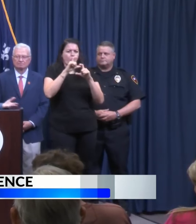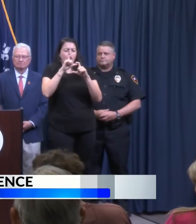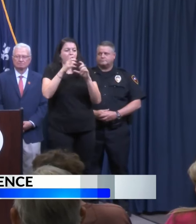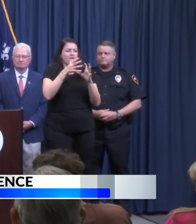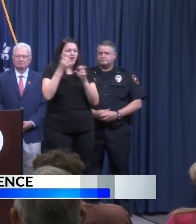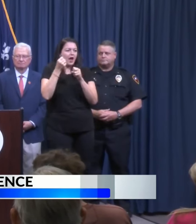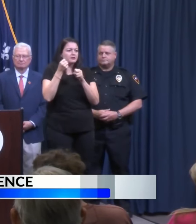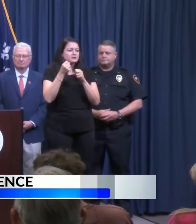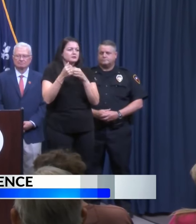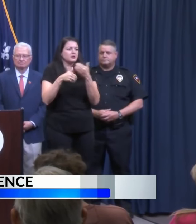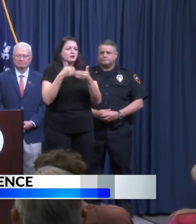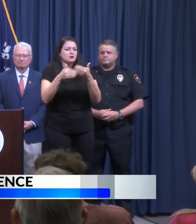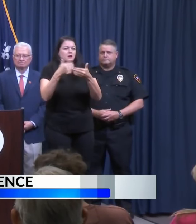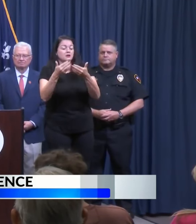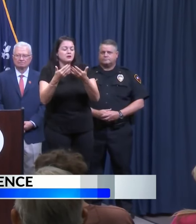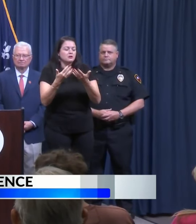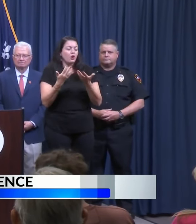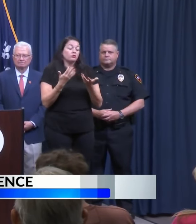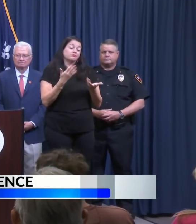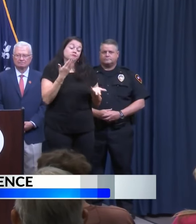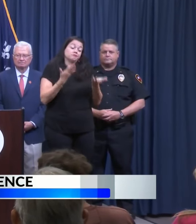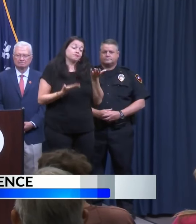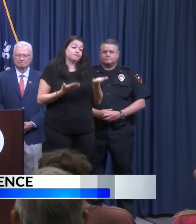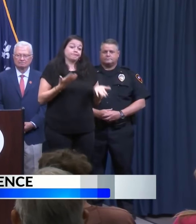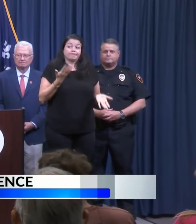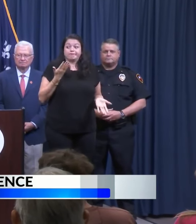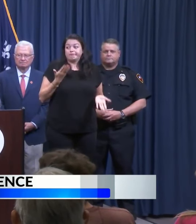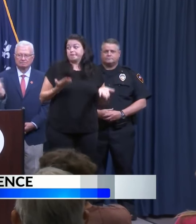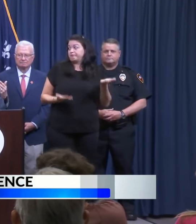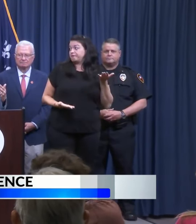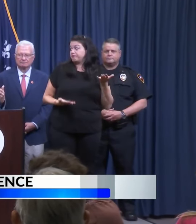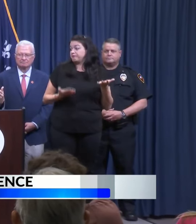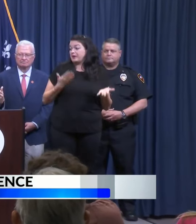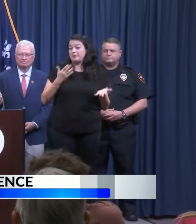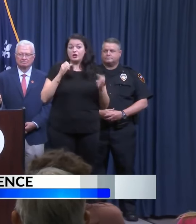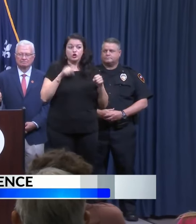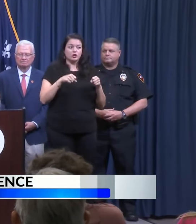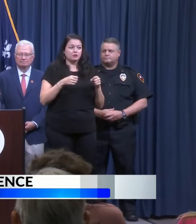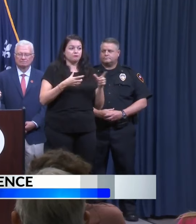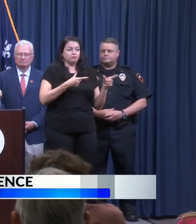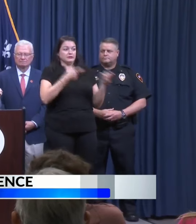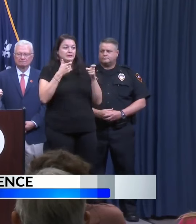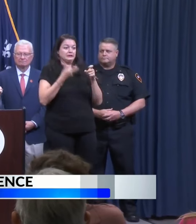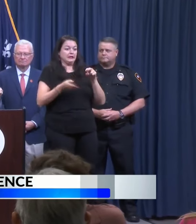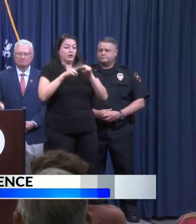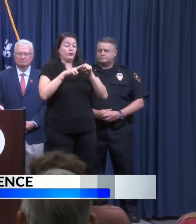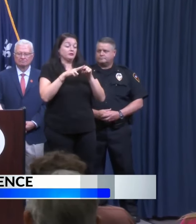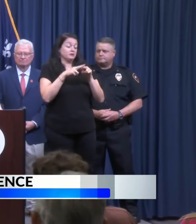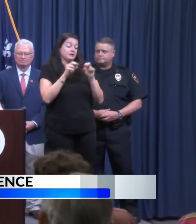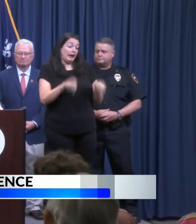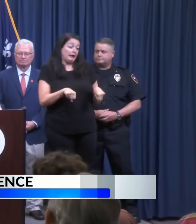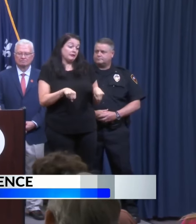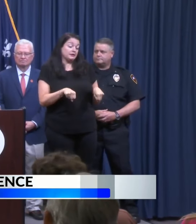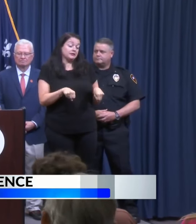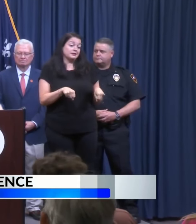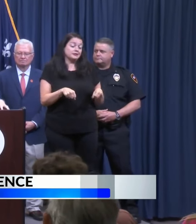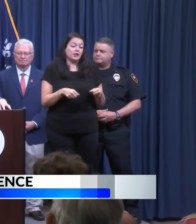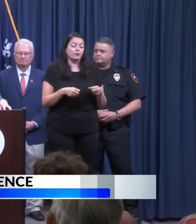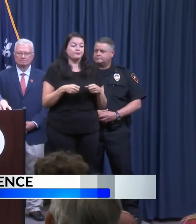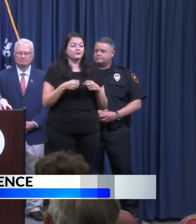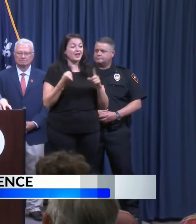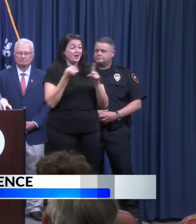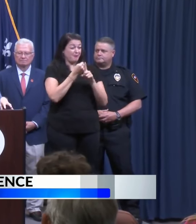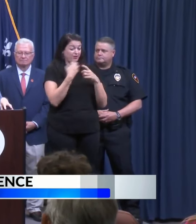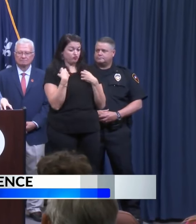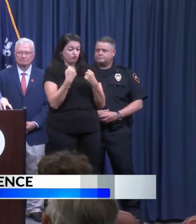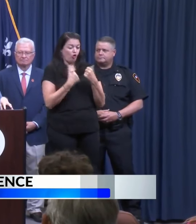who knows what it does between now and then. It could take another fast hop like that. So the strongest impacts are